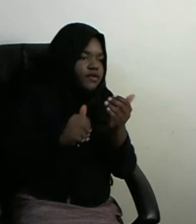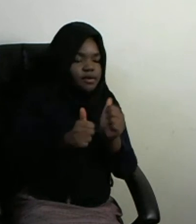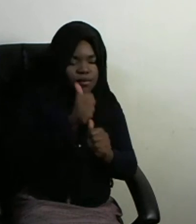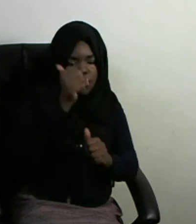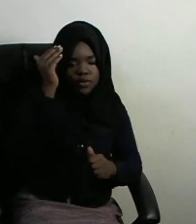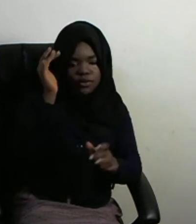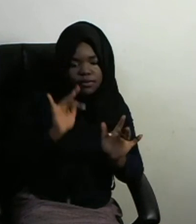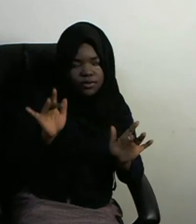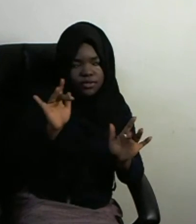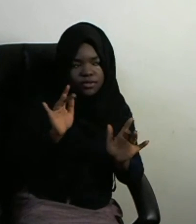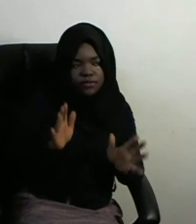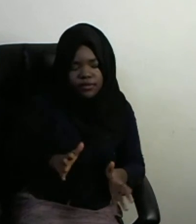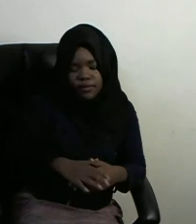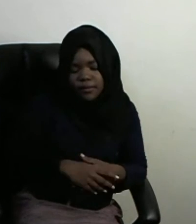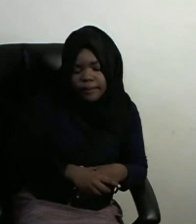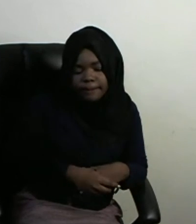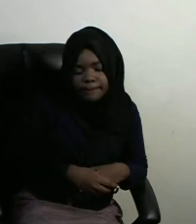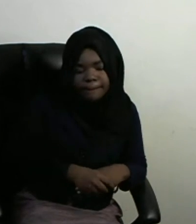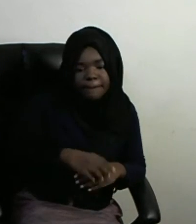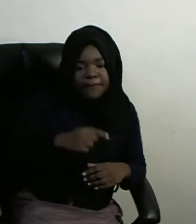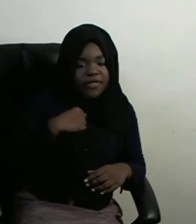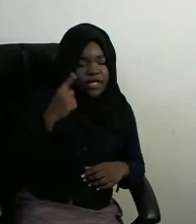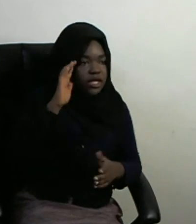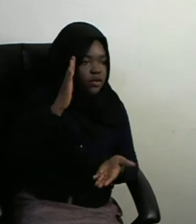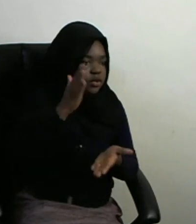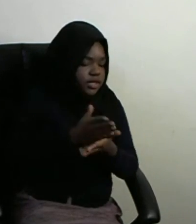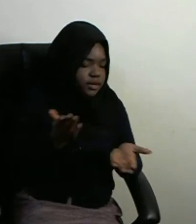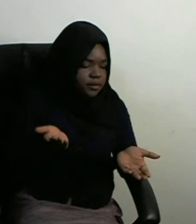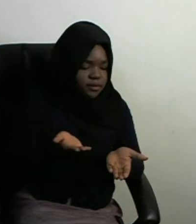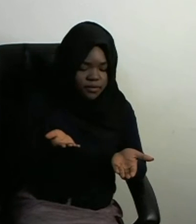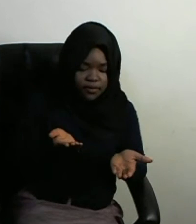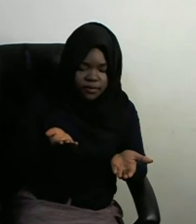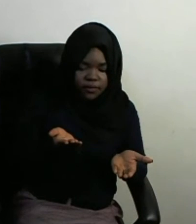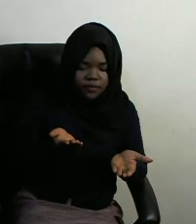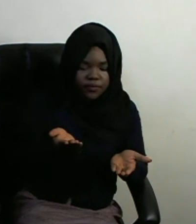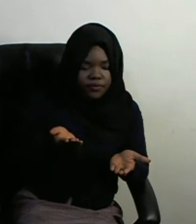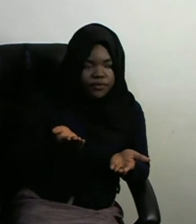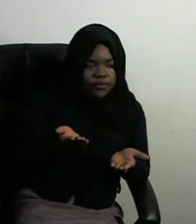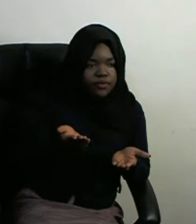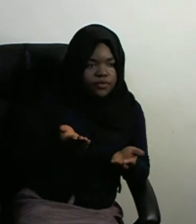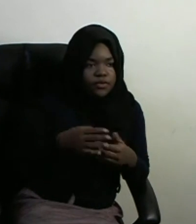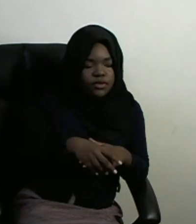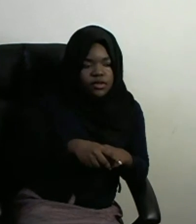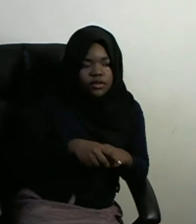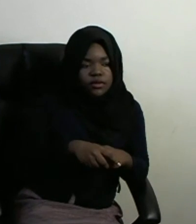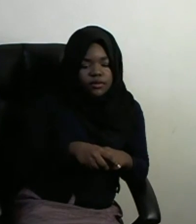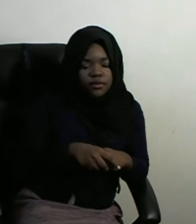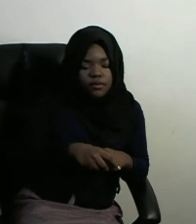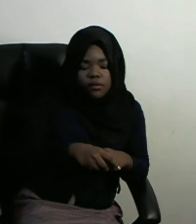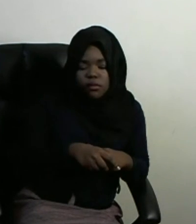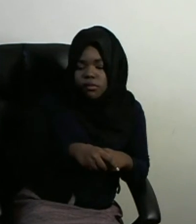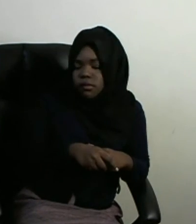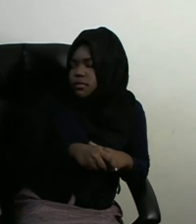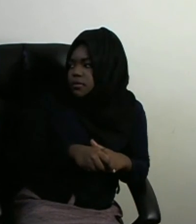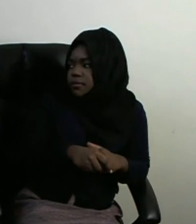oft merciful. I think I will stop here and